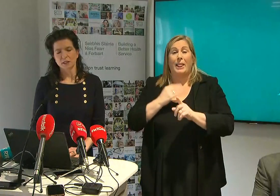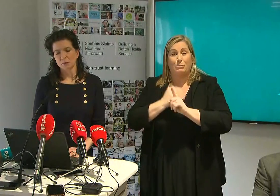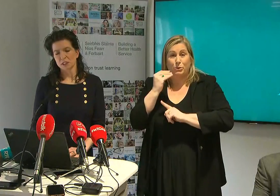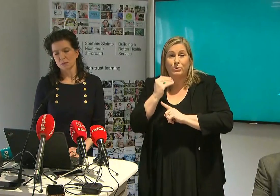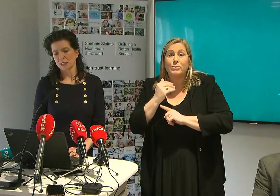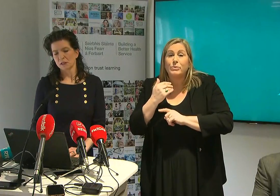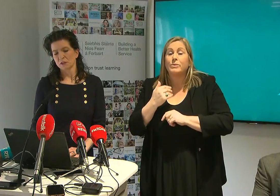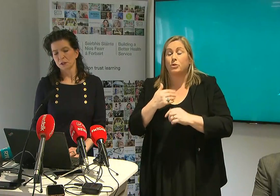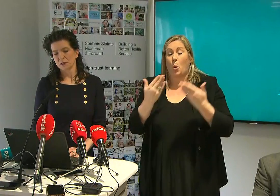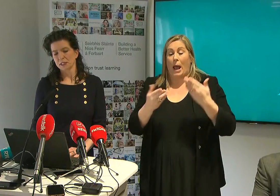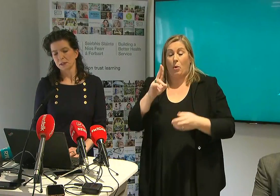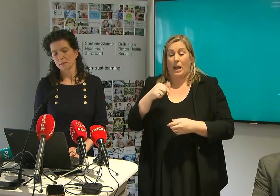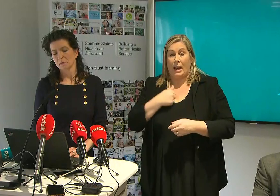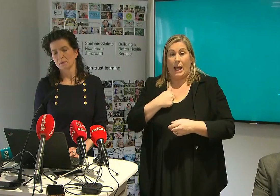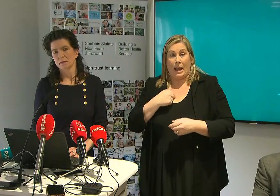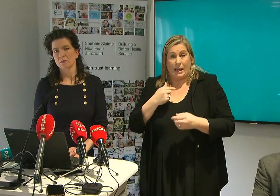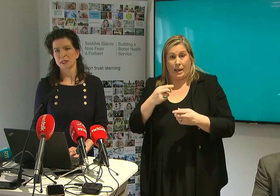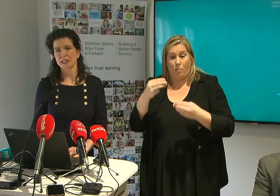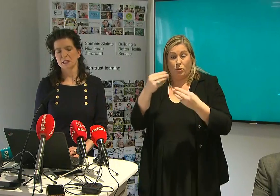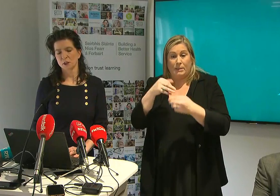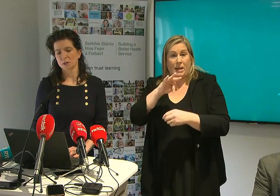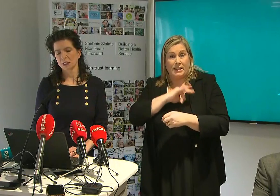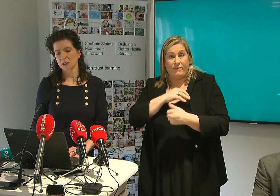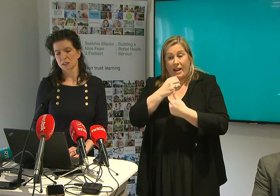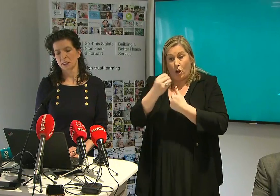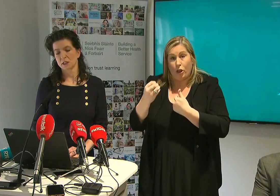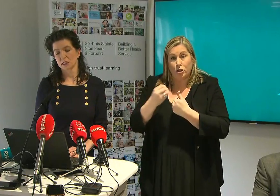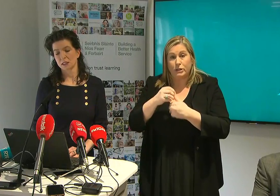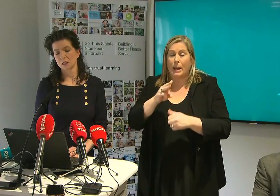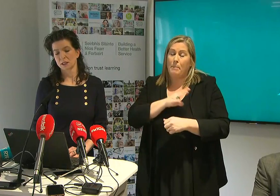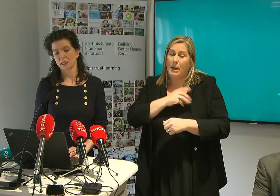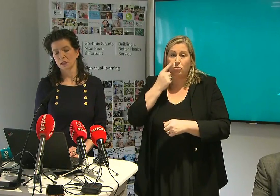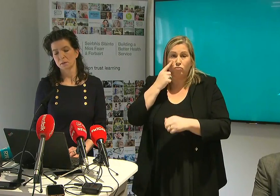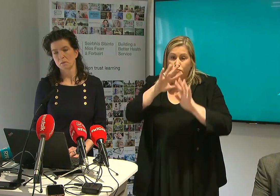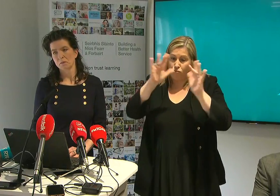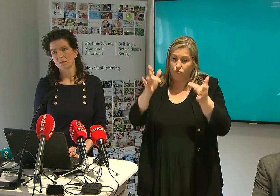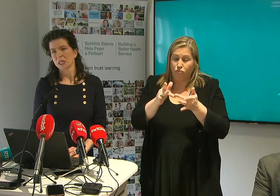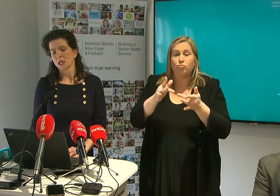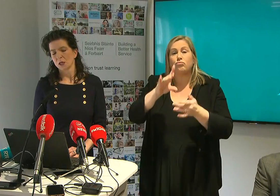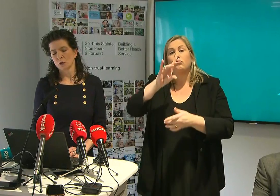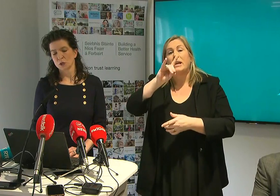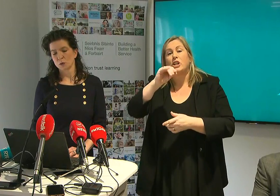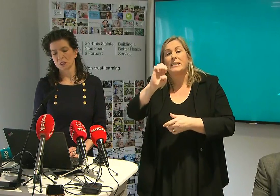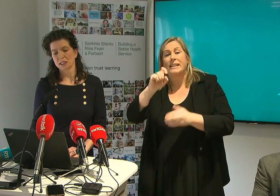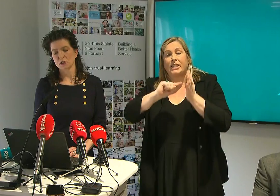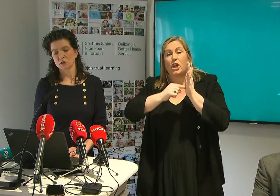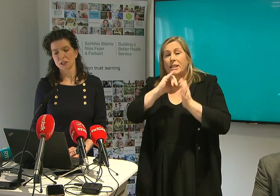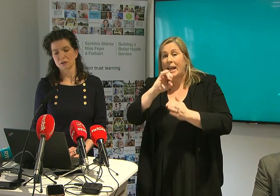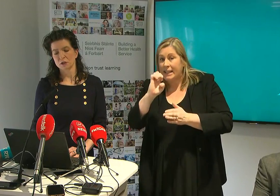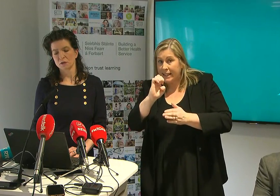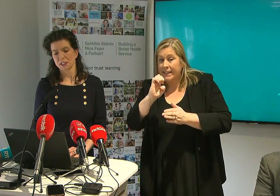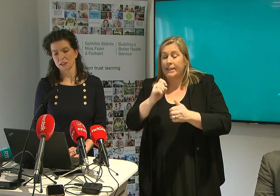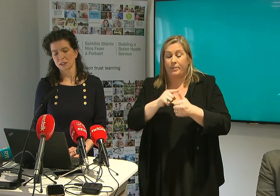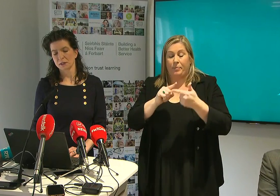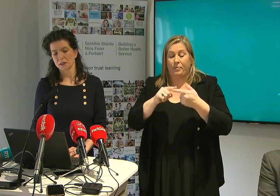So how can I protect myself and others? Please stay up to date at hse.ie. Avoid all but essential